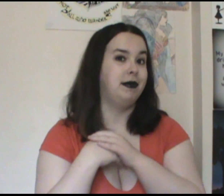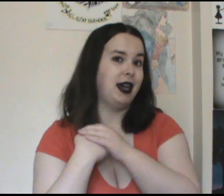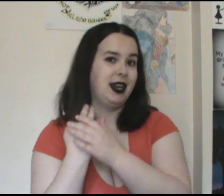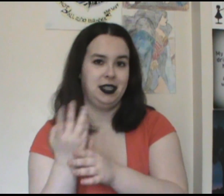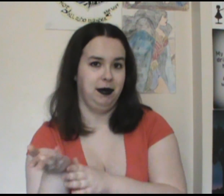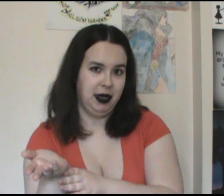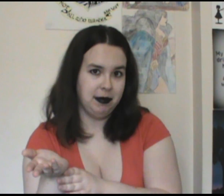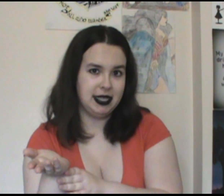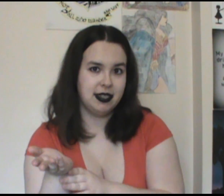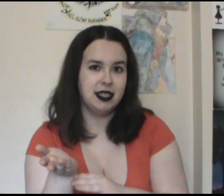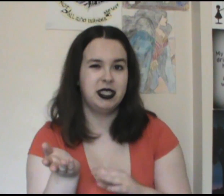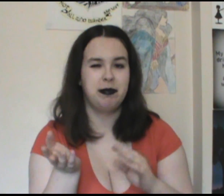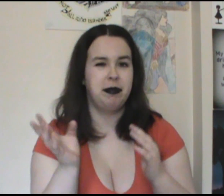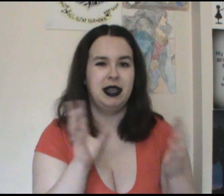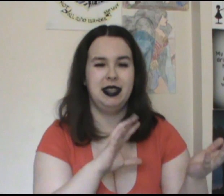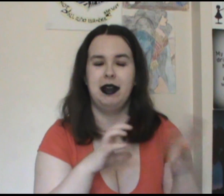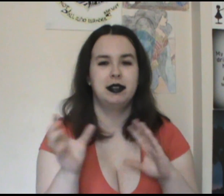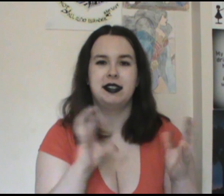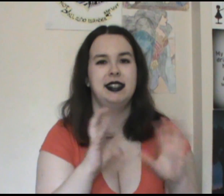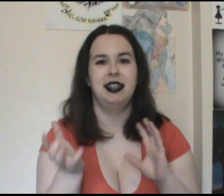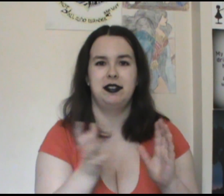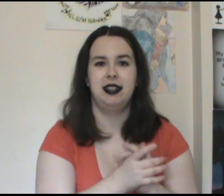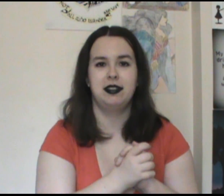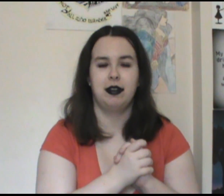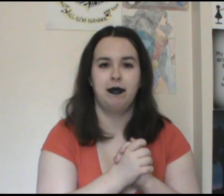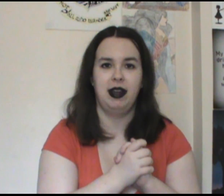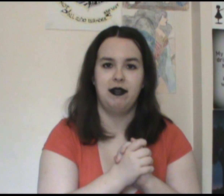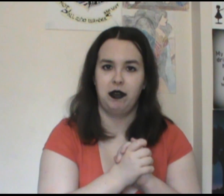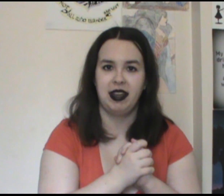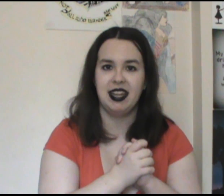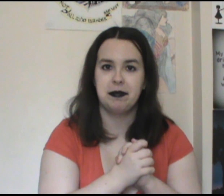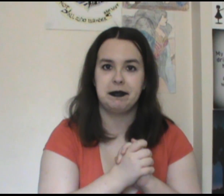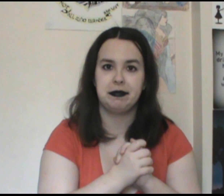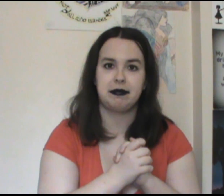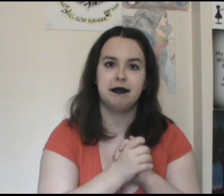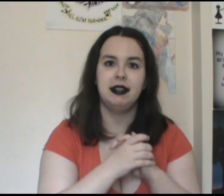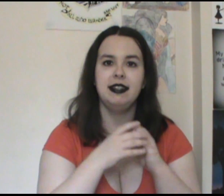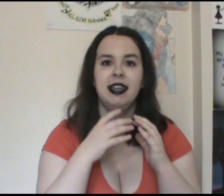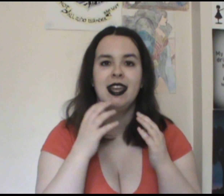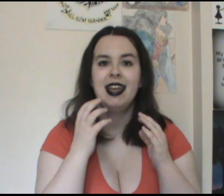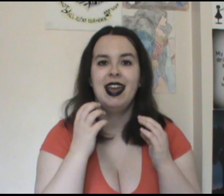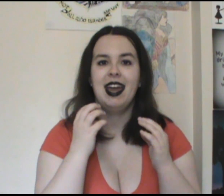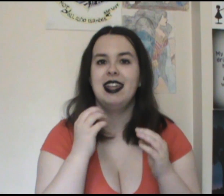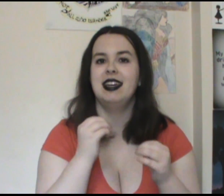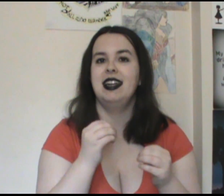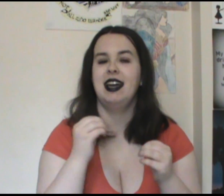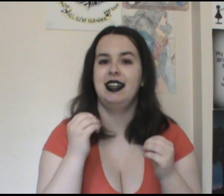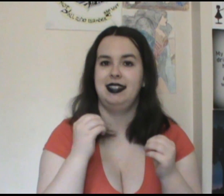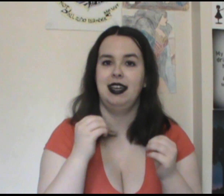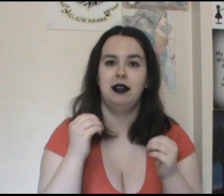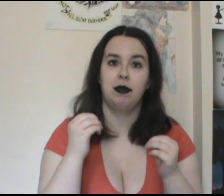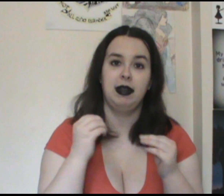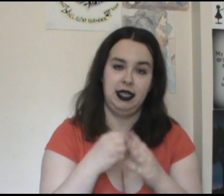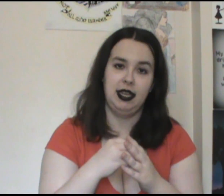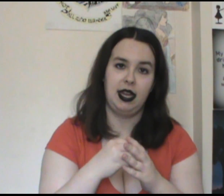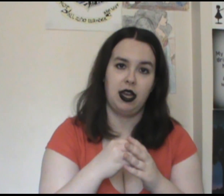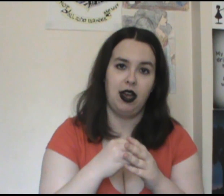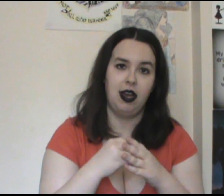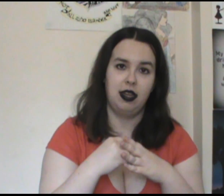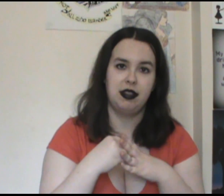not actually being Pestilence, but that was just an interesting sort of way of doing it. And then I did really like the